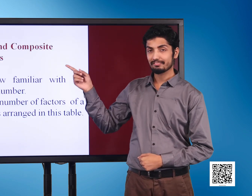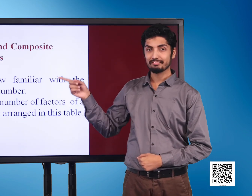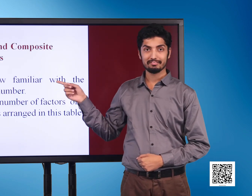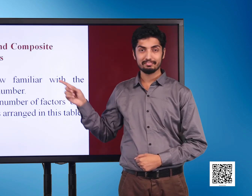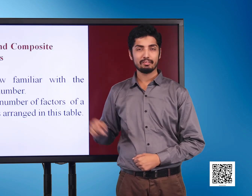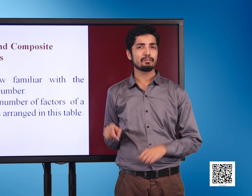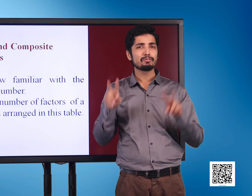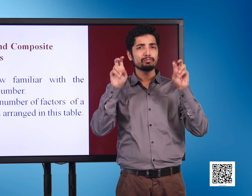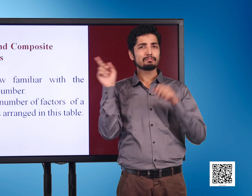3.3